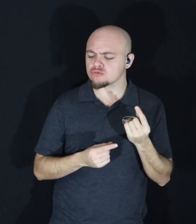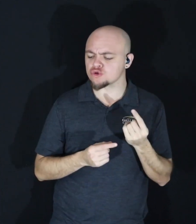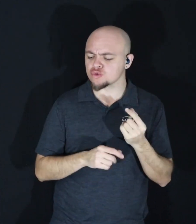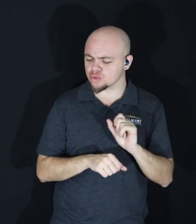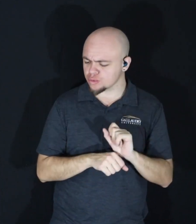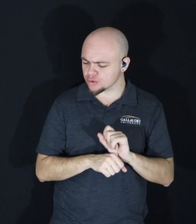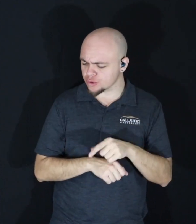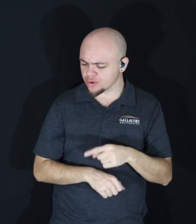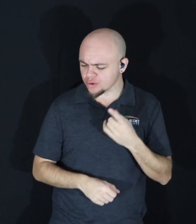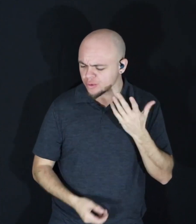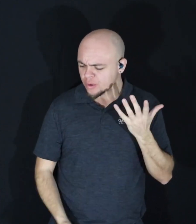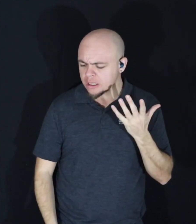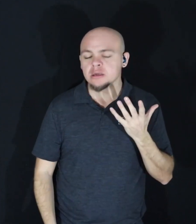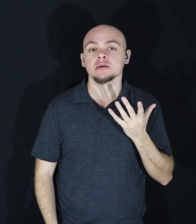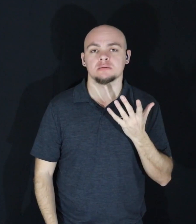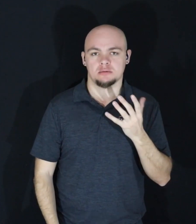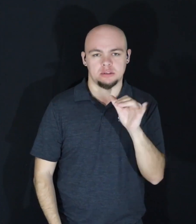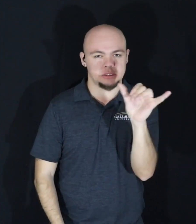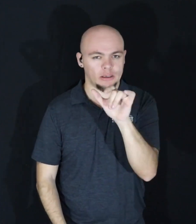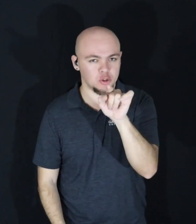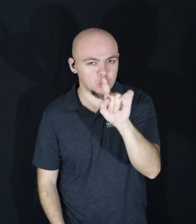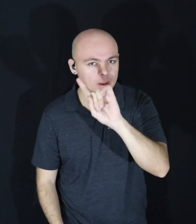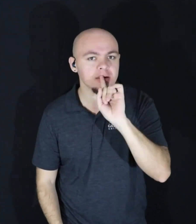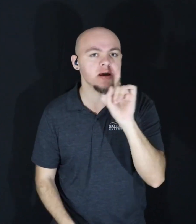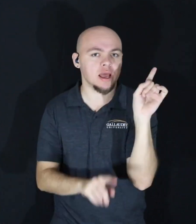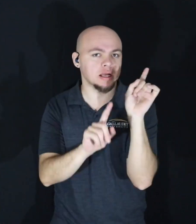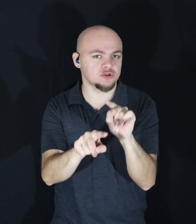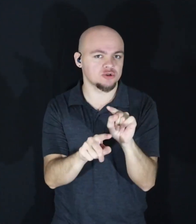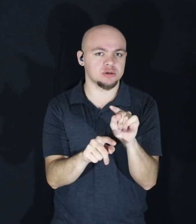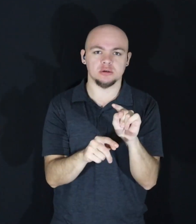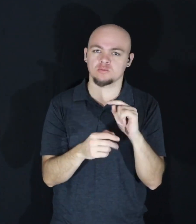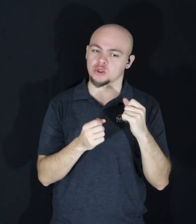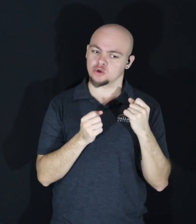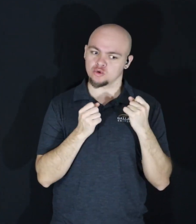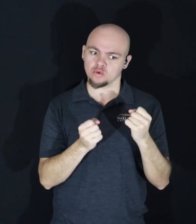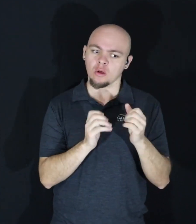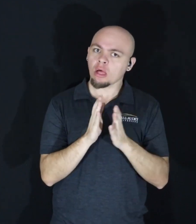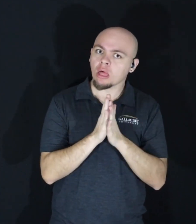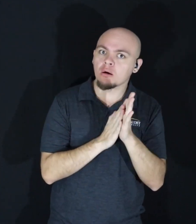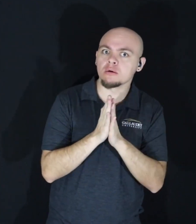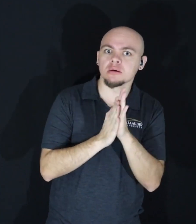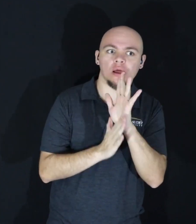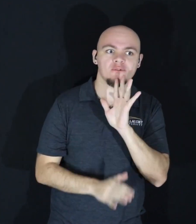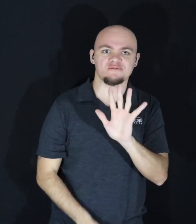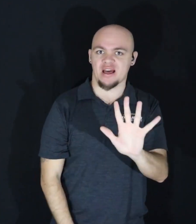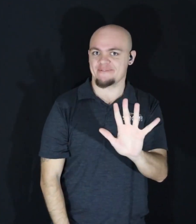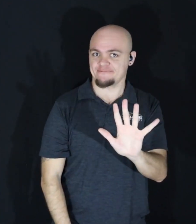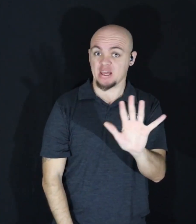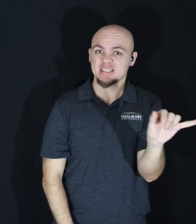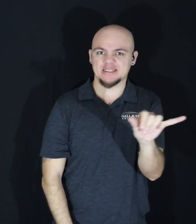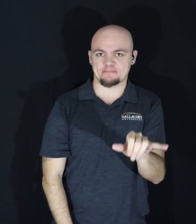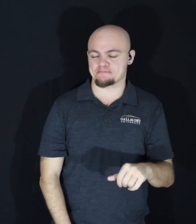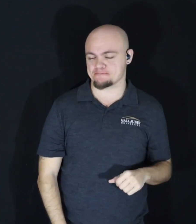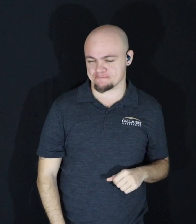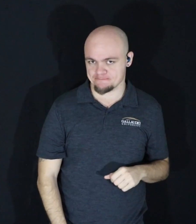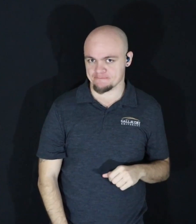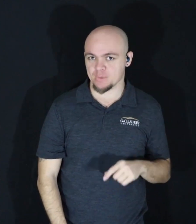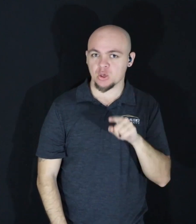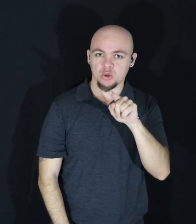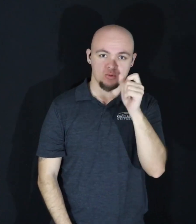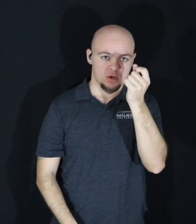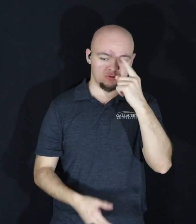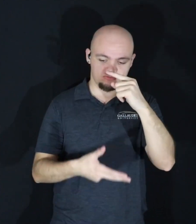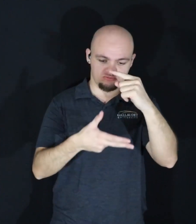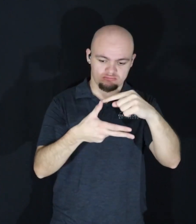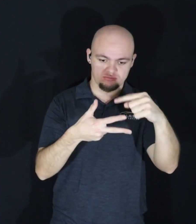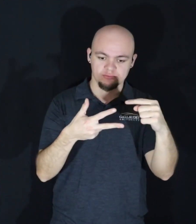up? Answer that question with the same fervor and excitement as a 5-year-old. Now you know the 3 steps